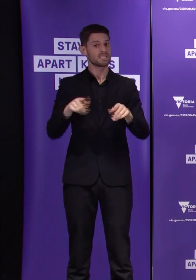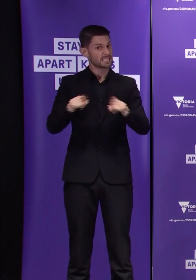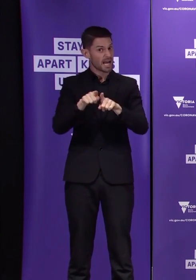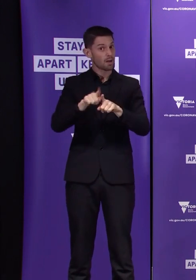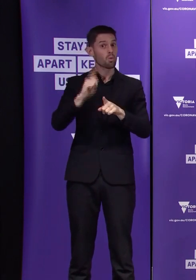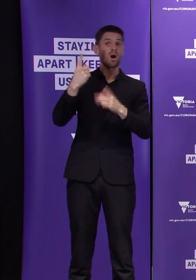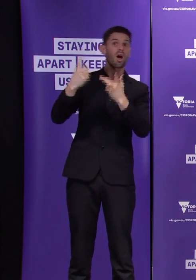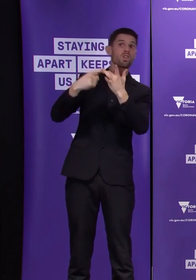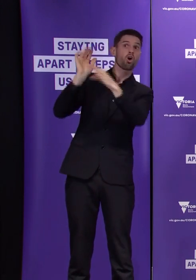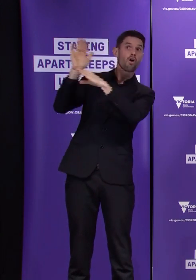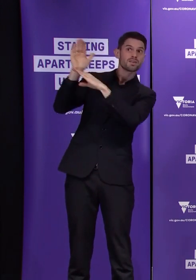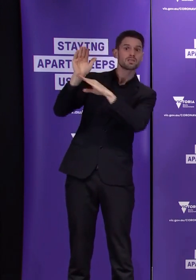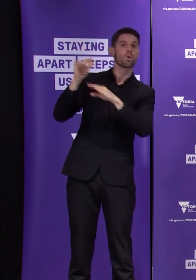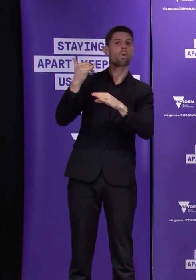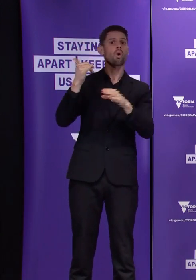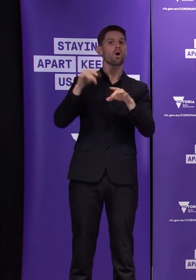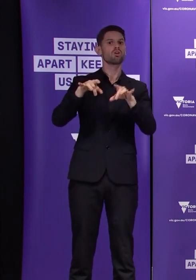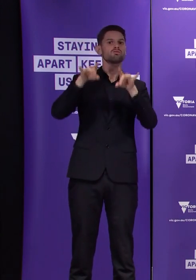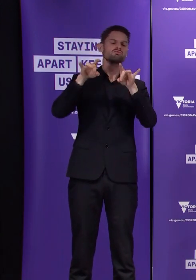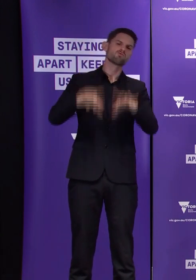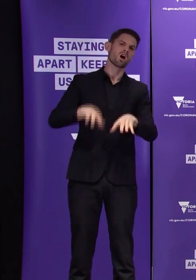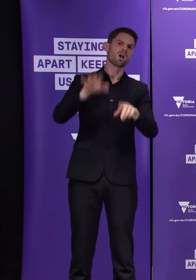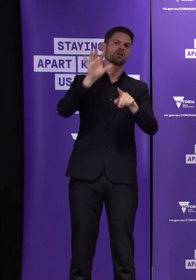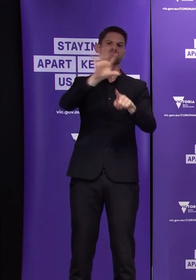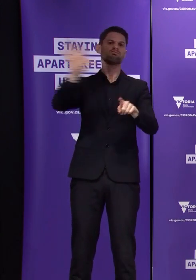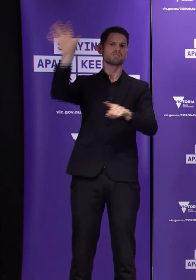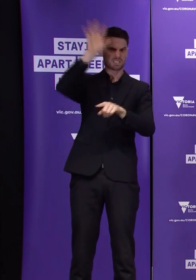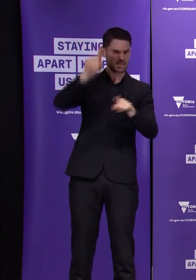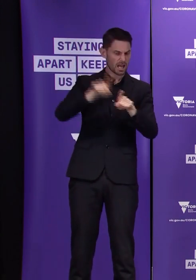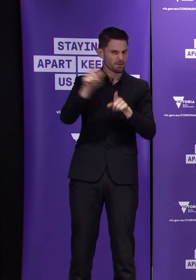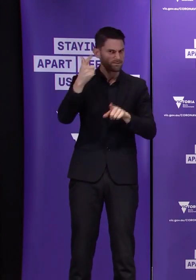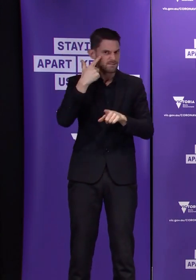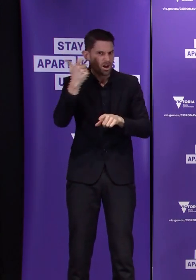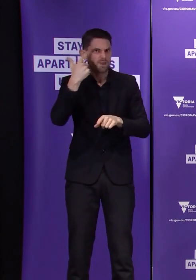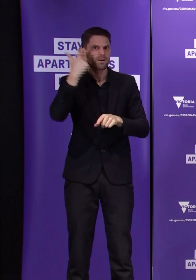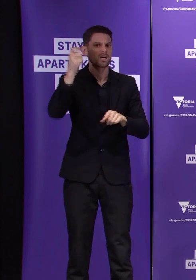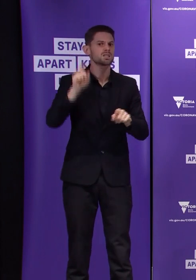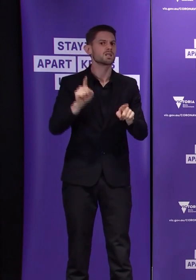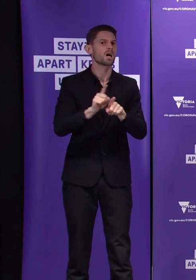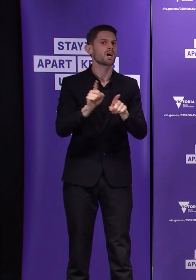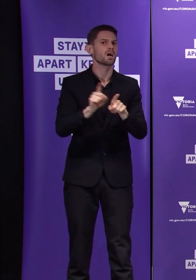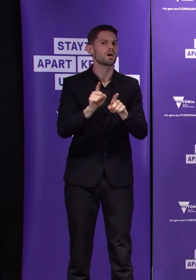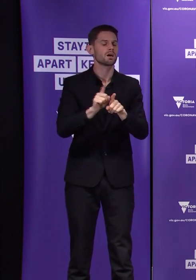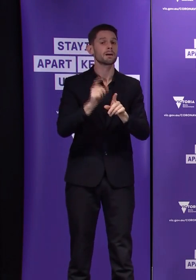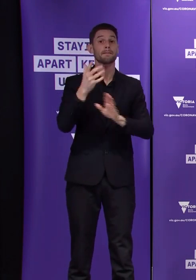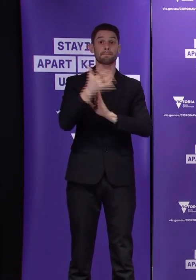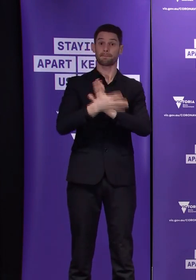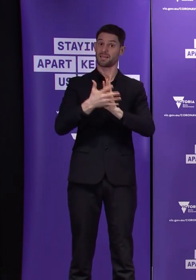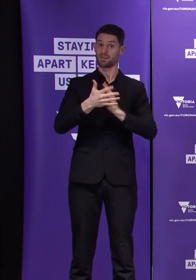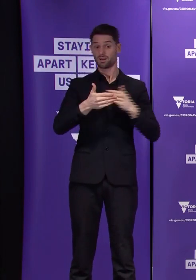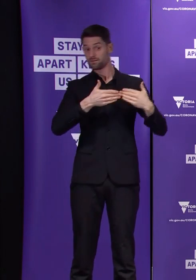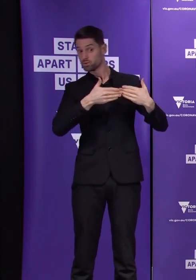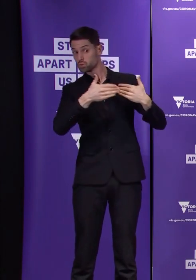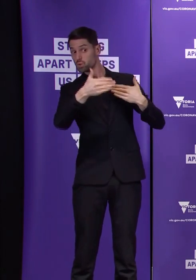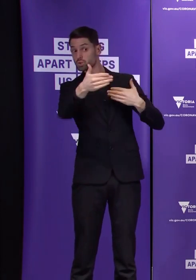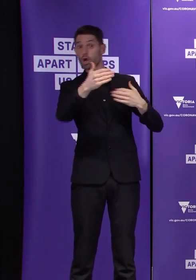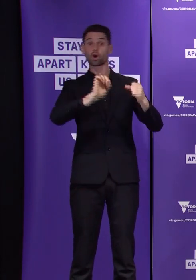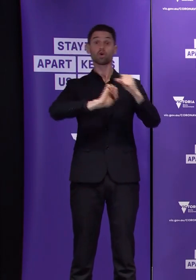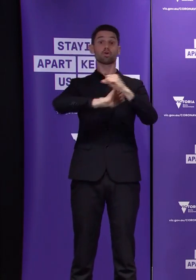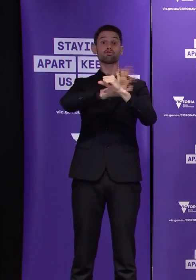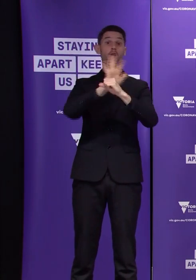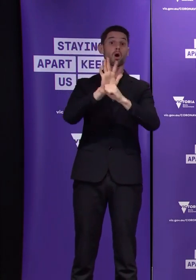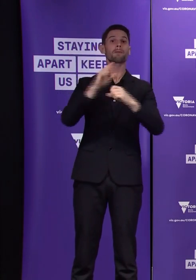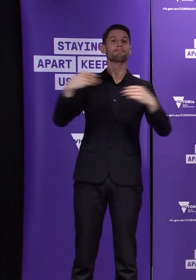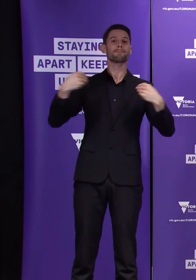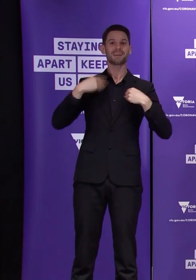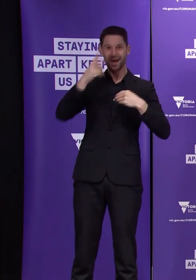as well, which just highlights to us that this recovery phase of the coronavirus, as we begin to open up, as